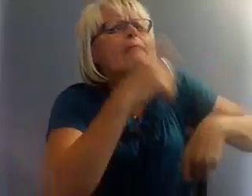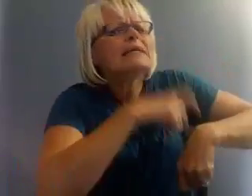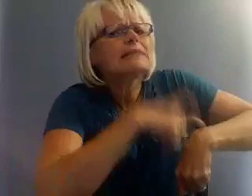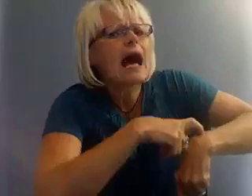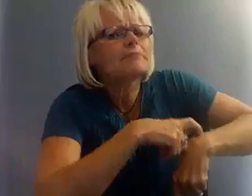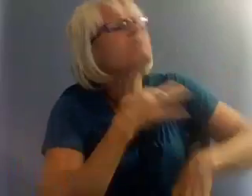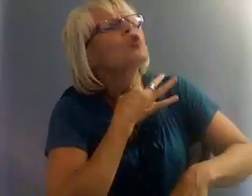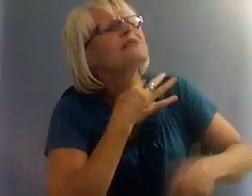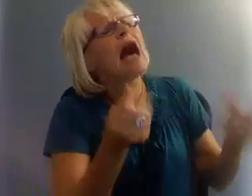look.